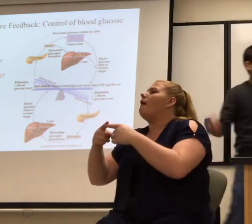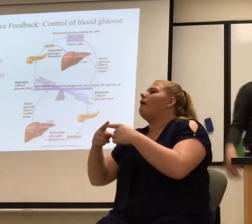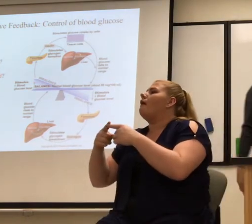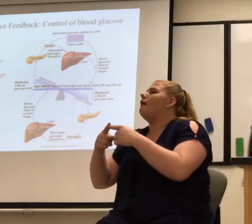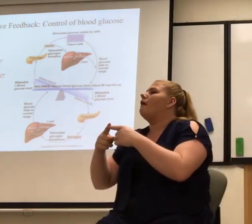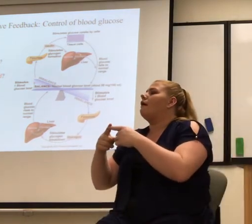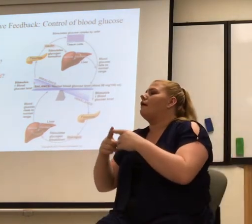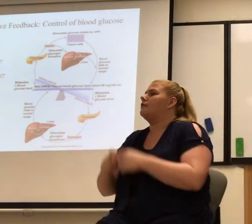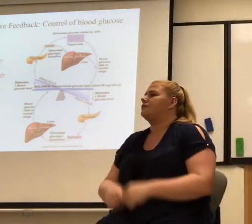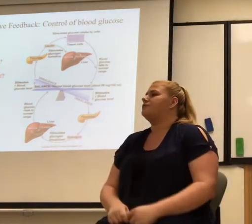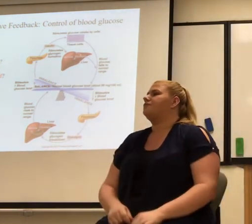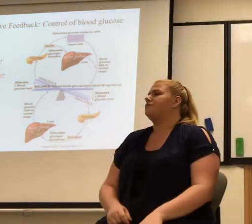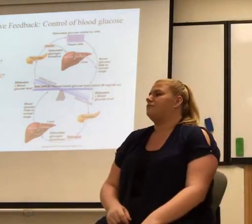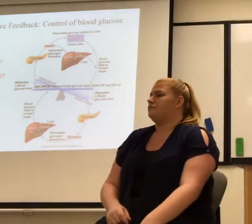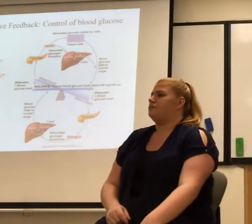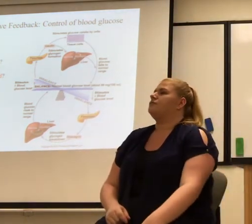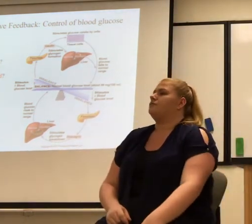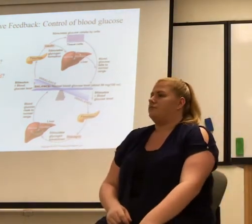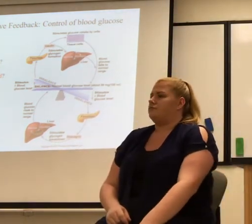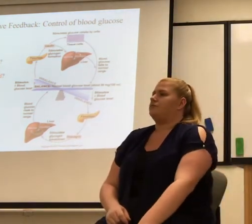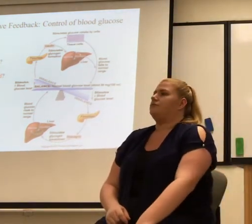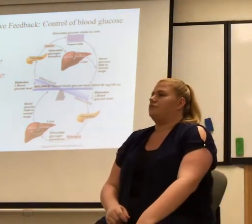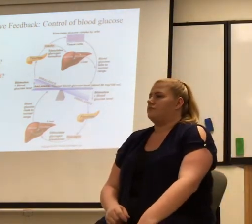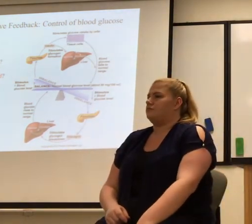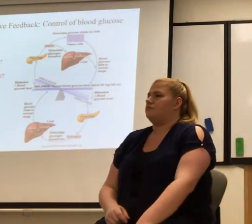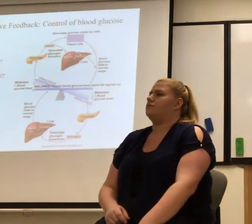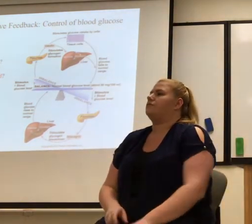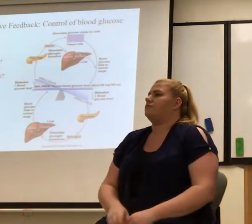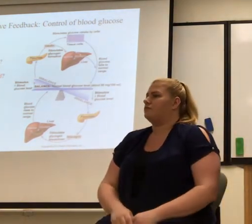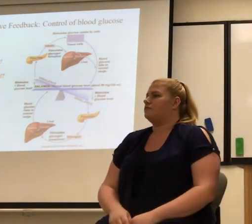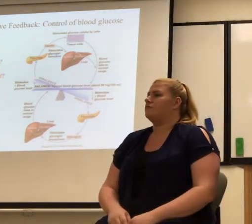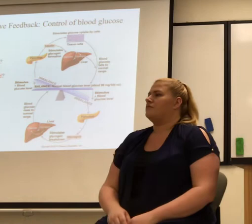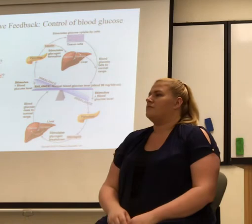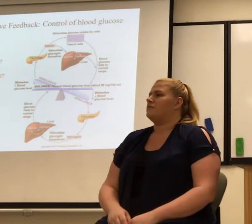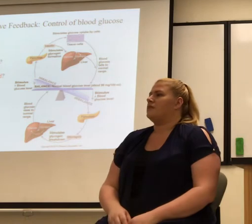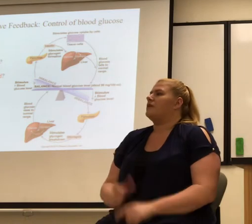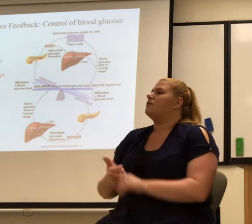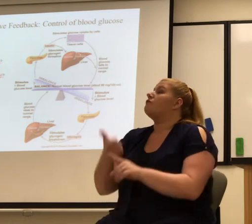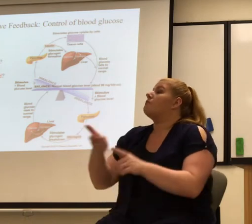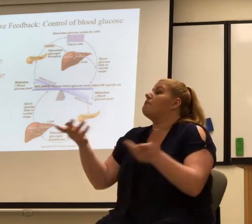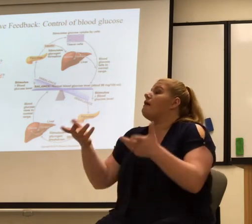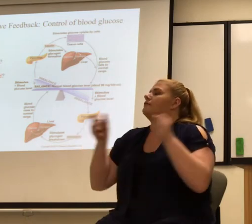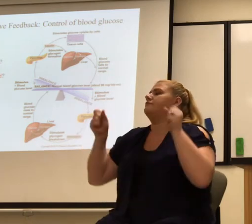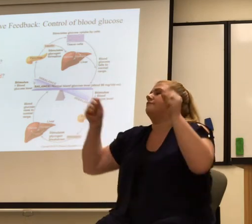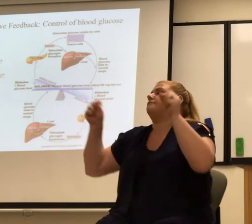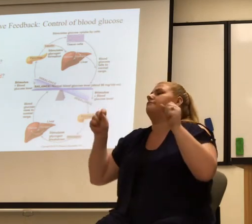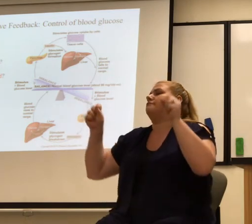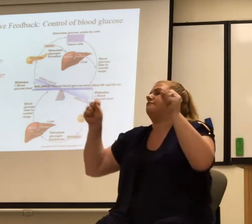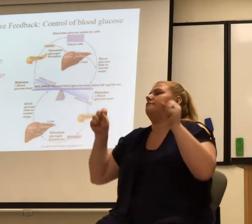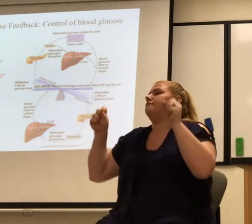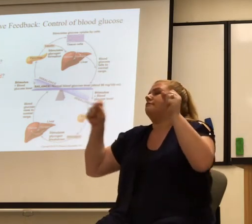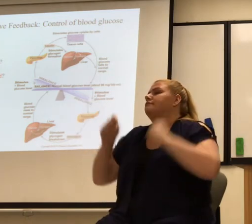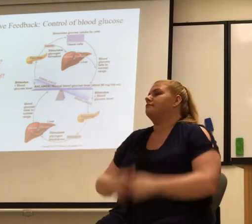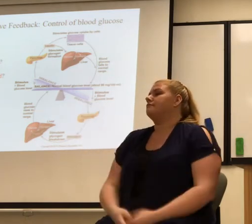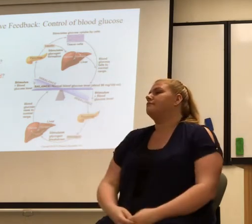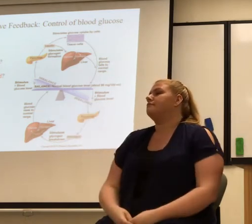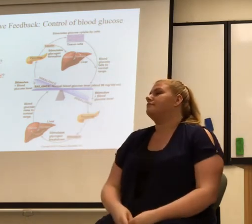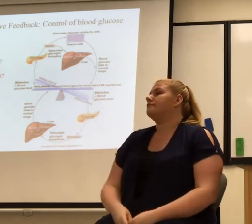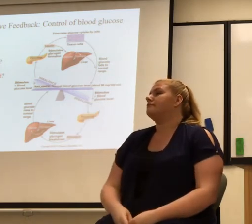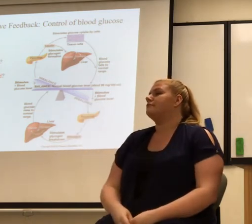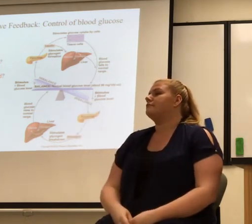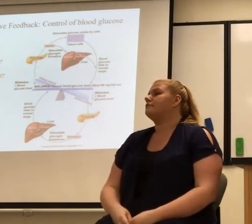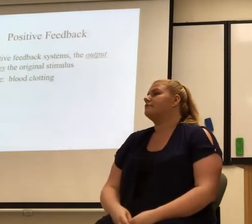energy, for doing the work when you work out. Okay, so that was the opposite effect. I'm gonna move